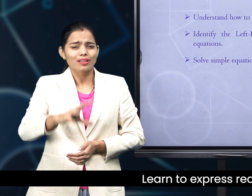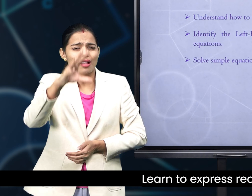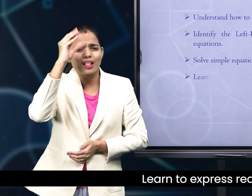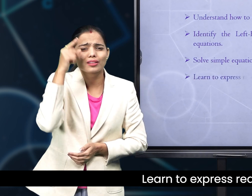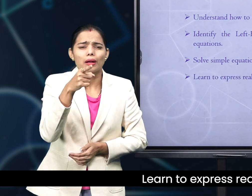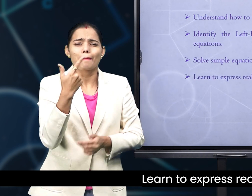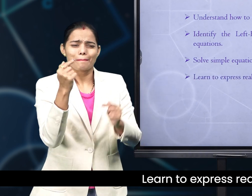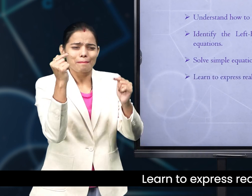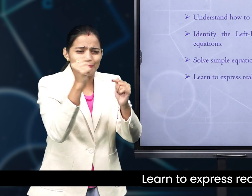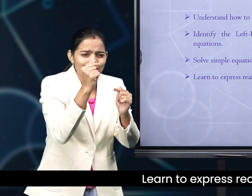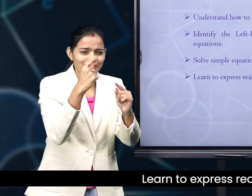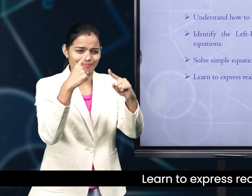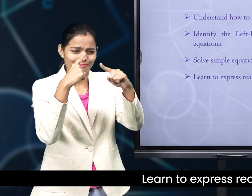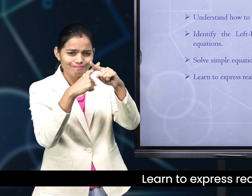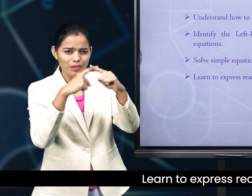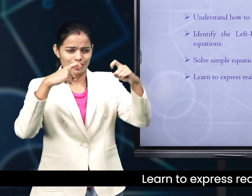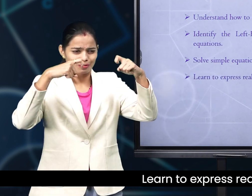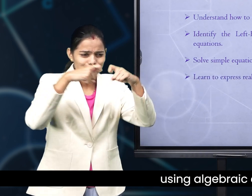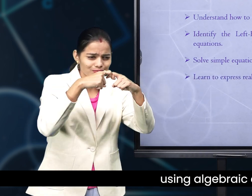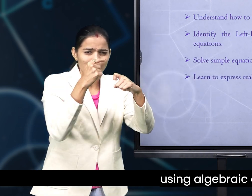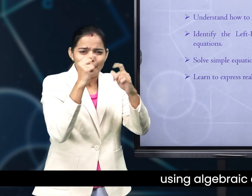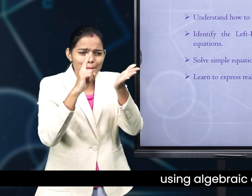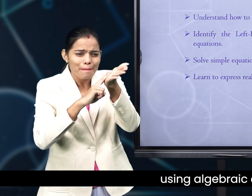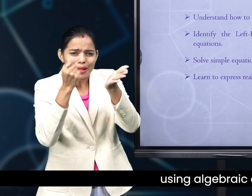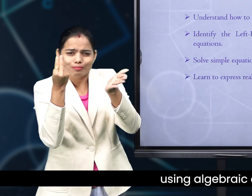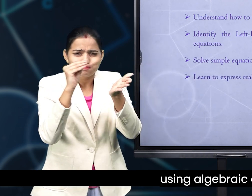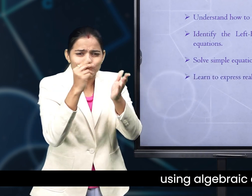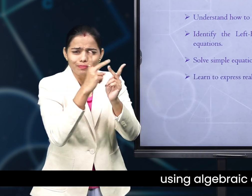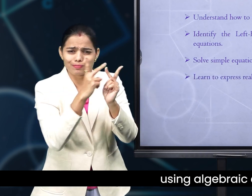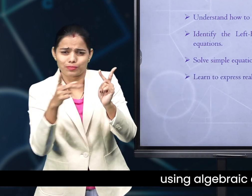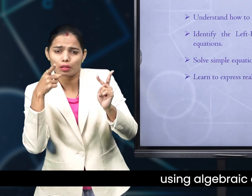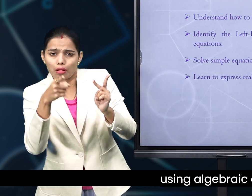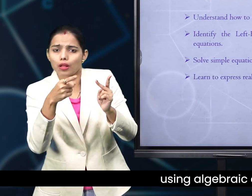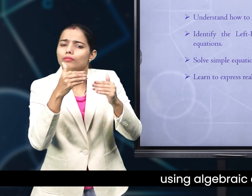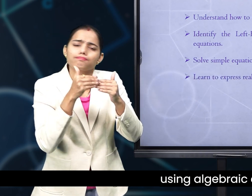Learn to express real-life situation using algebraic expressions.